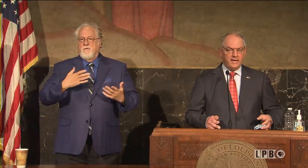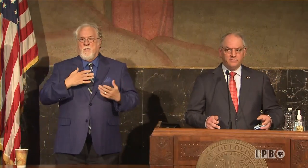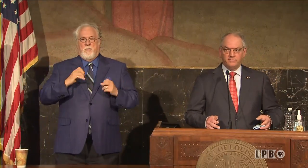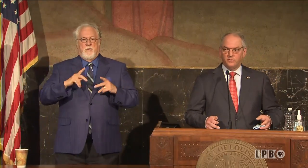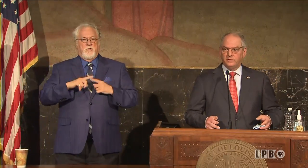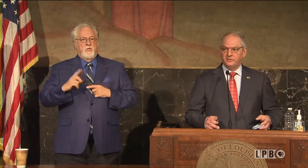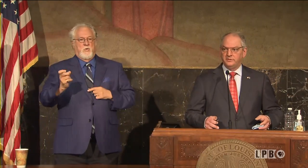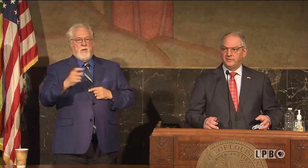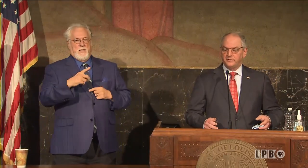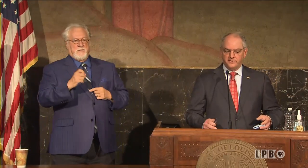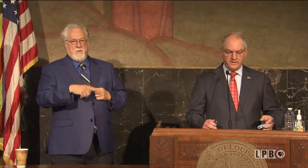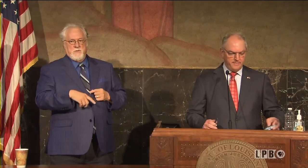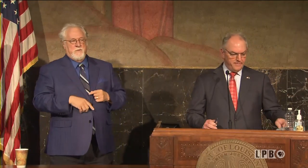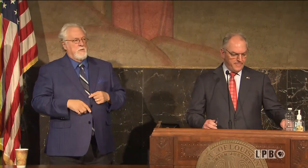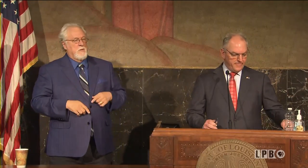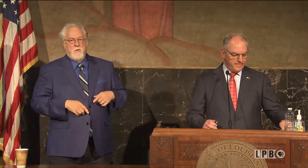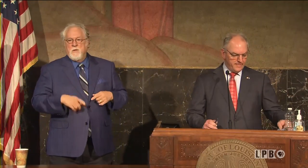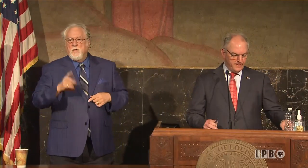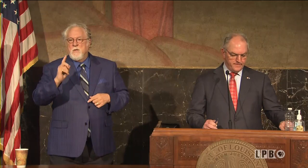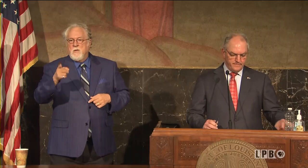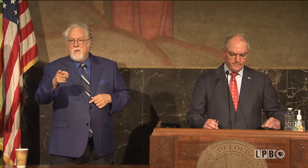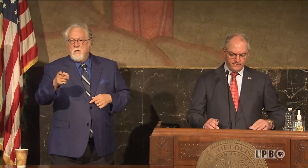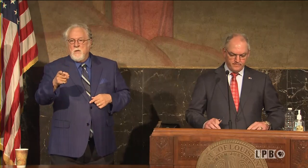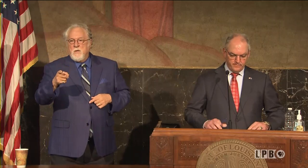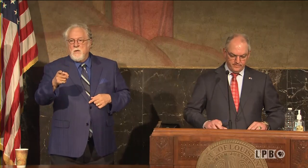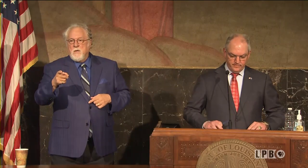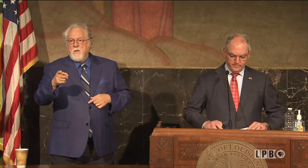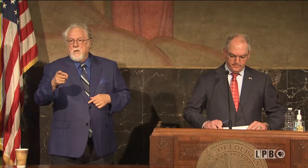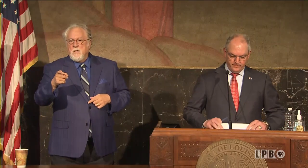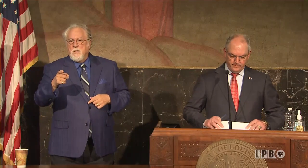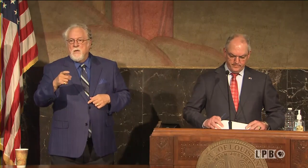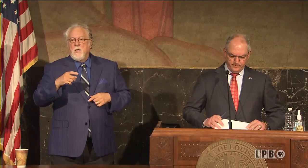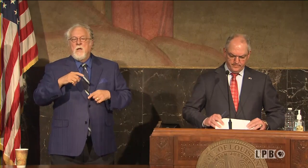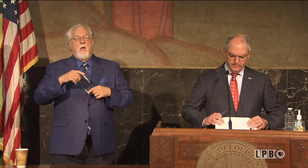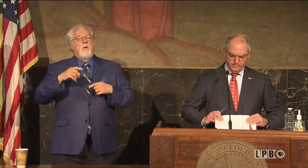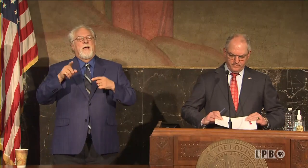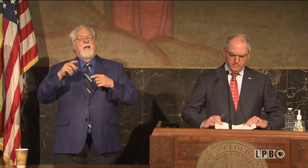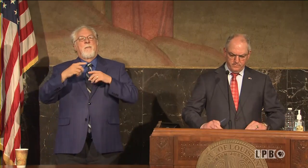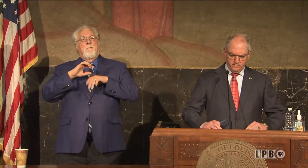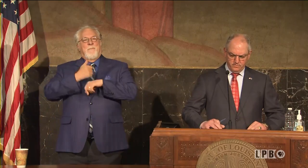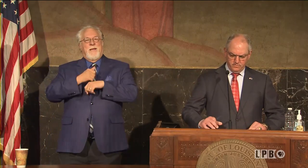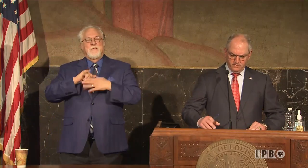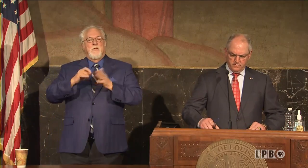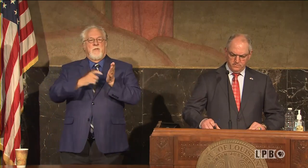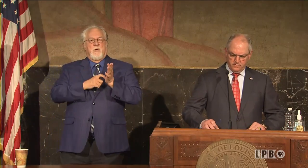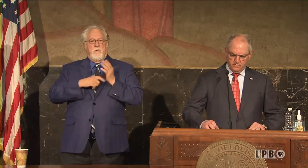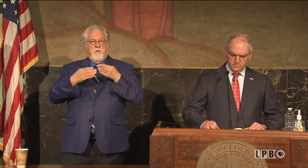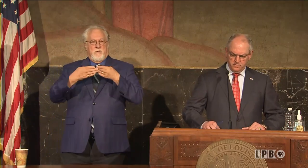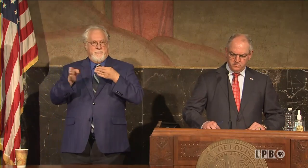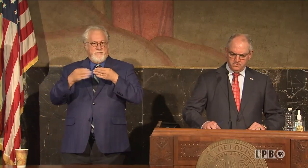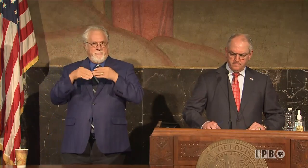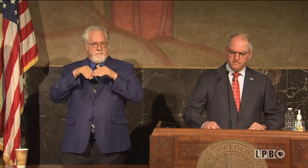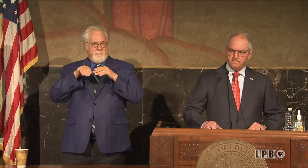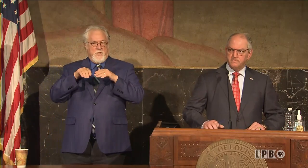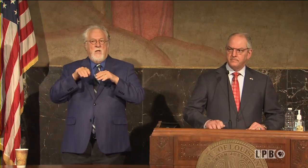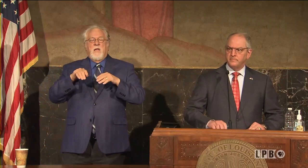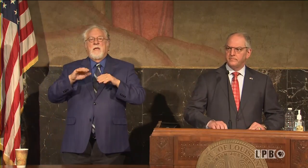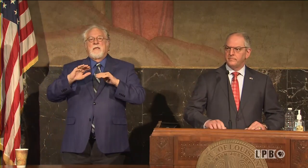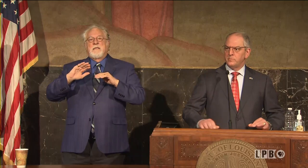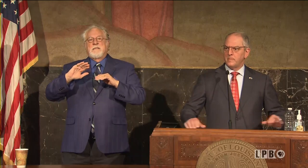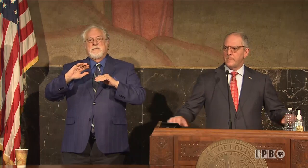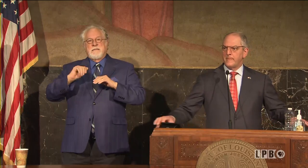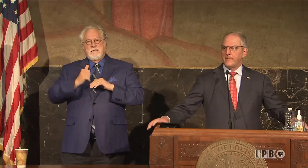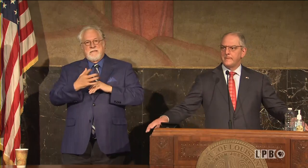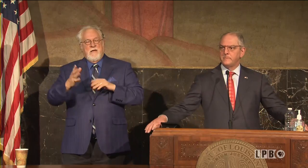opportunity to ask some questions. Yes, sir. Sam? Governor, based on the gating criteria you guys showed us, there are several places that seem pretty